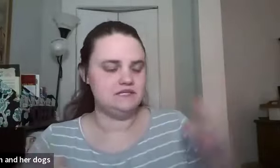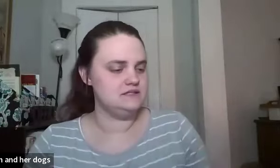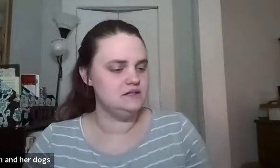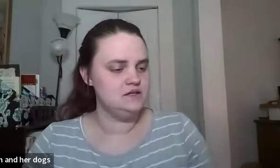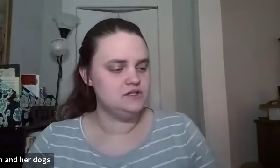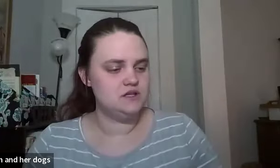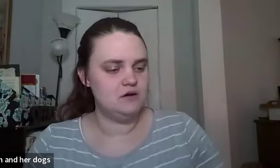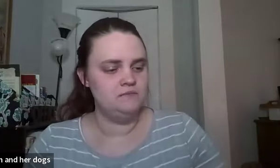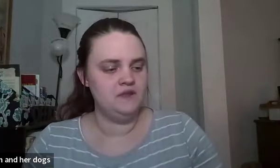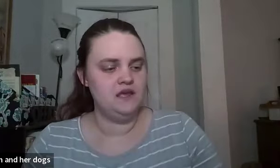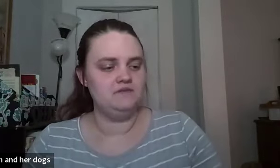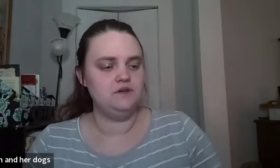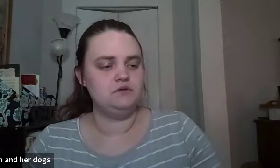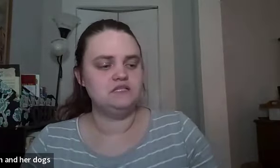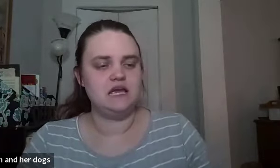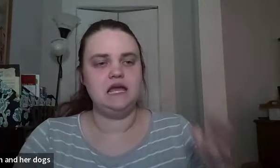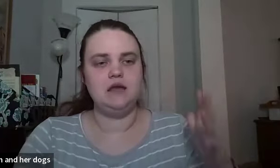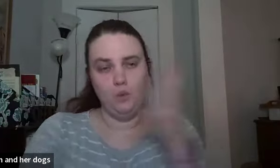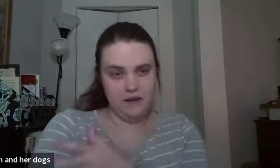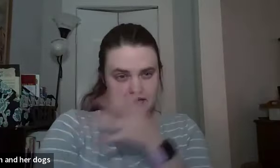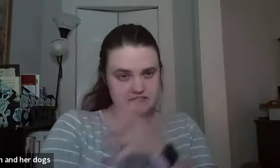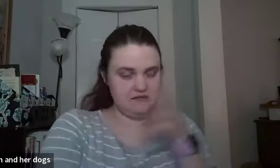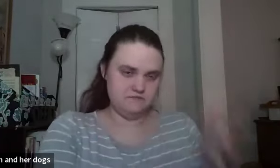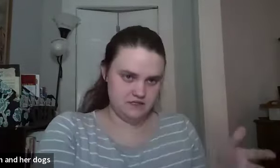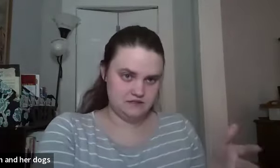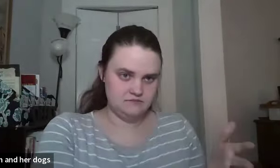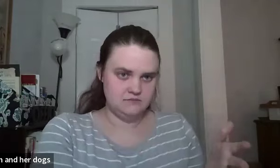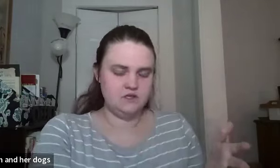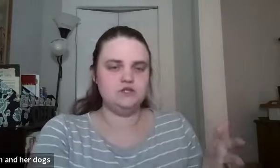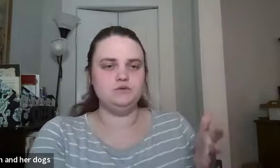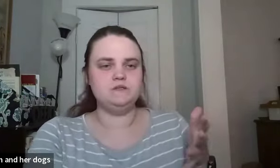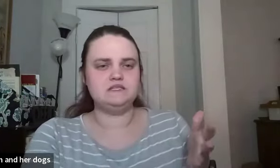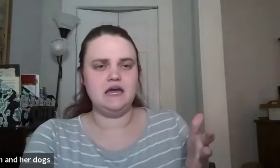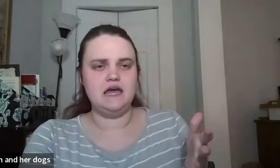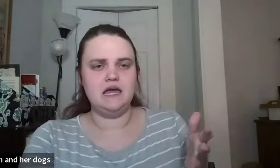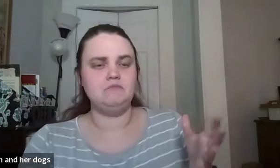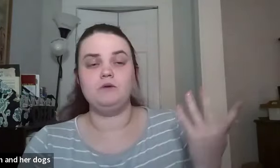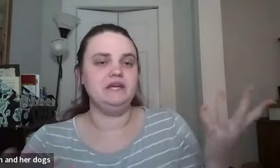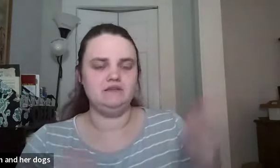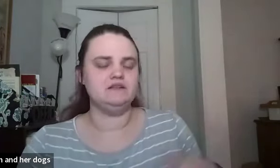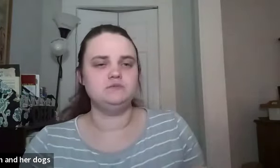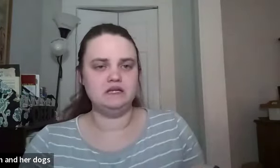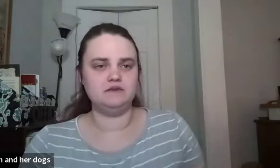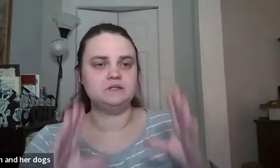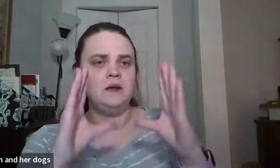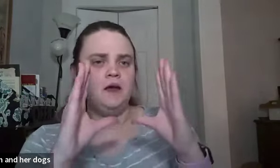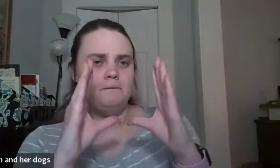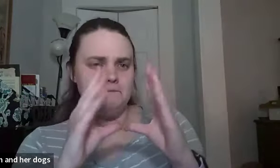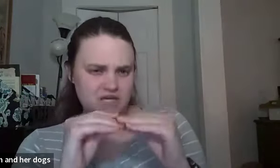Event. So if you were saying, when is the event? You would say, or meeting. Let's do meeting first.